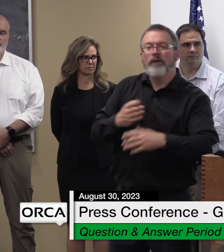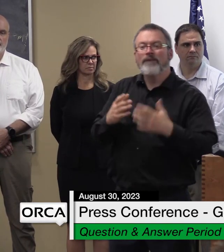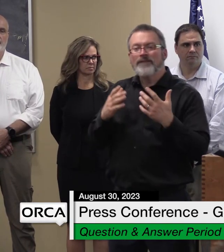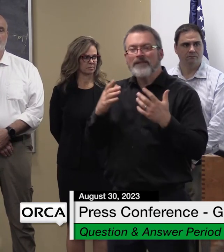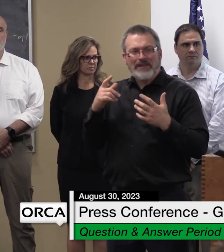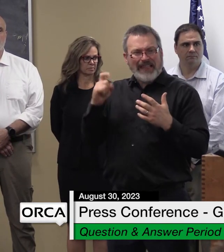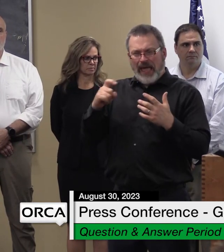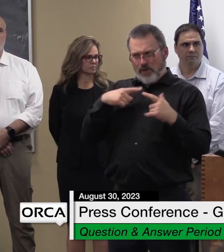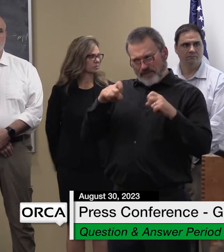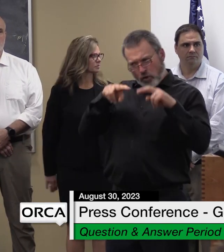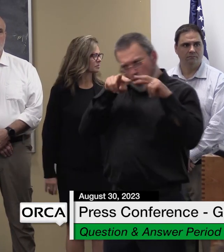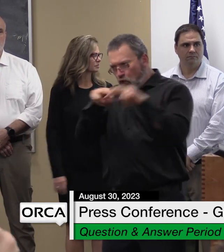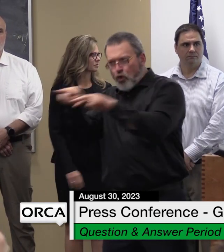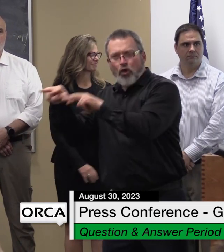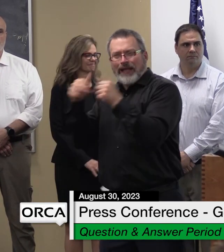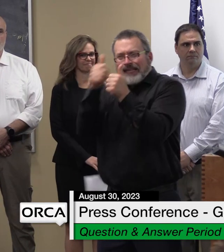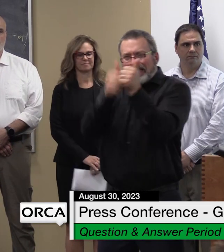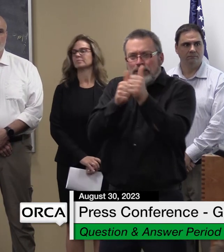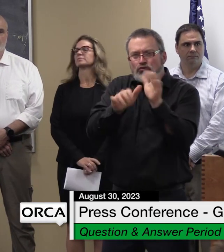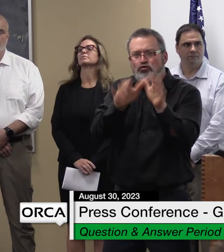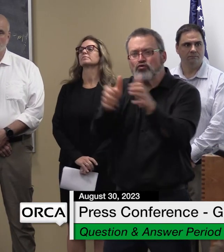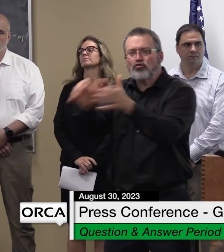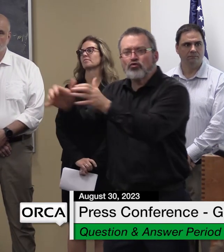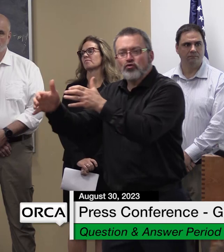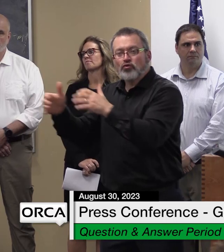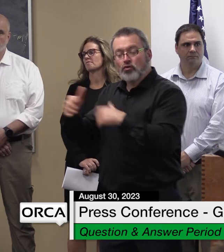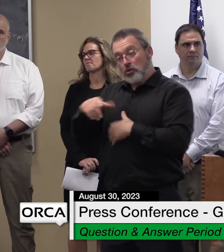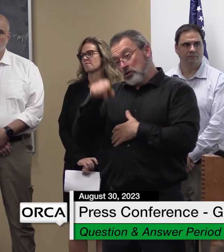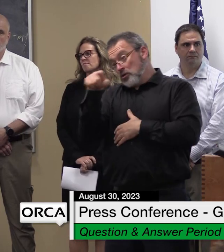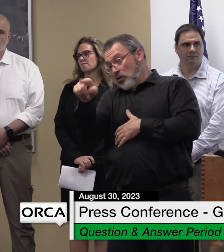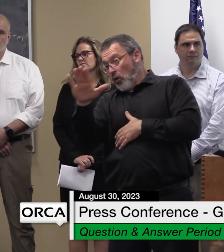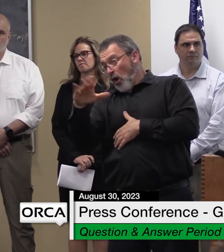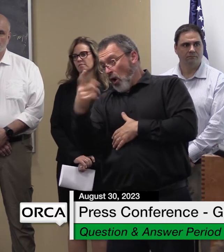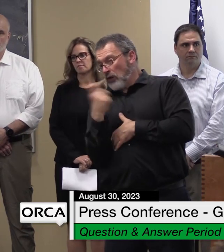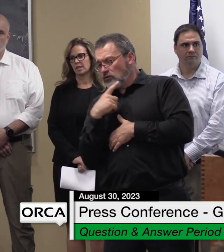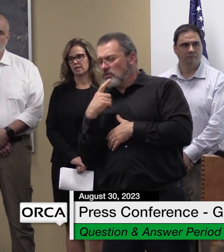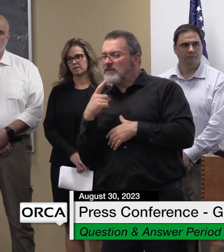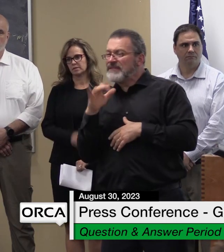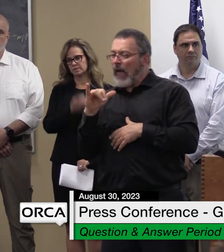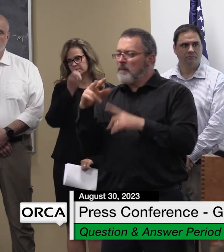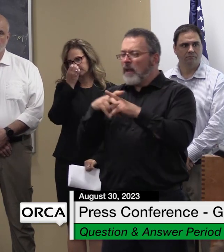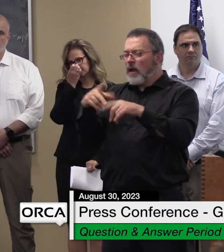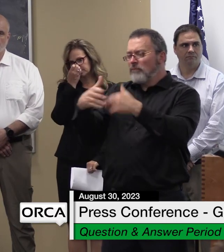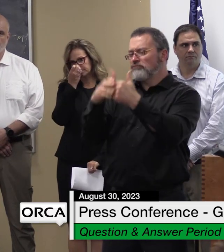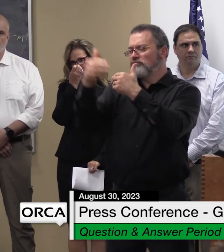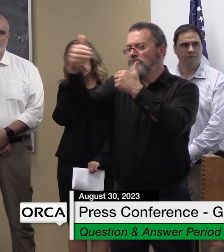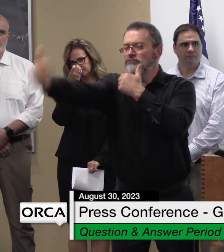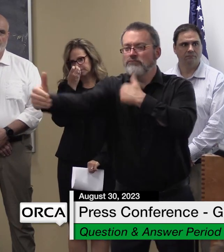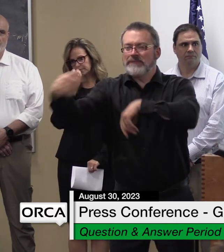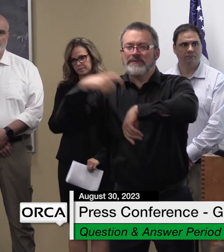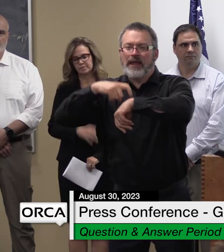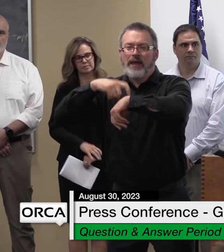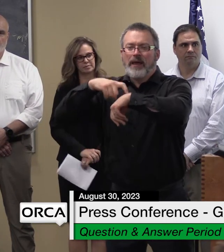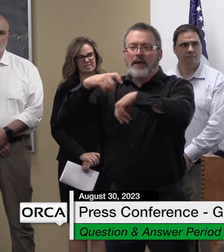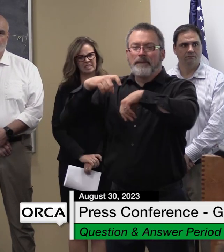considered, but that's a long-term approach to trying to mitigate some of the damage that we've